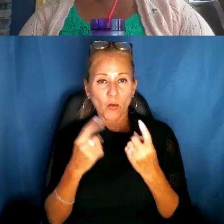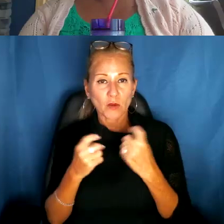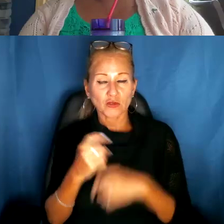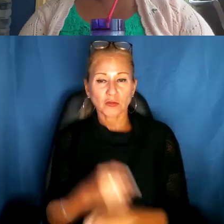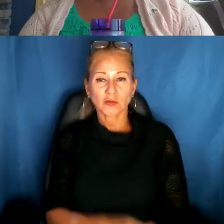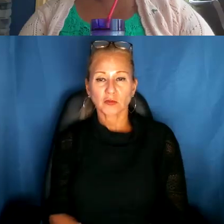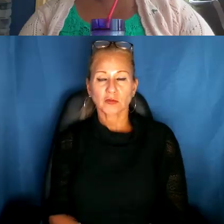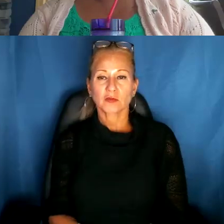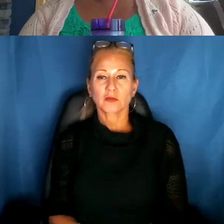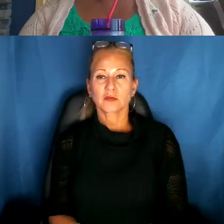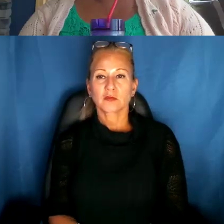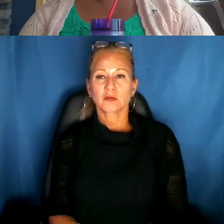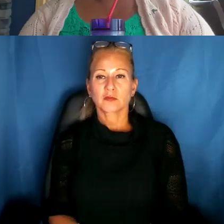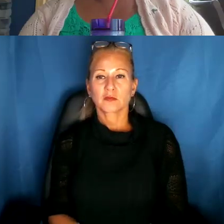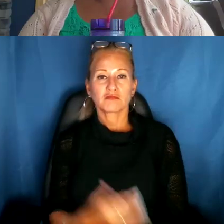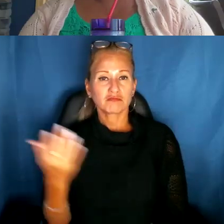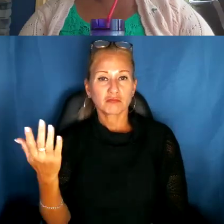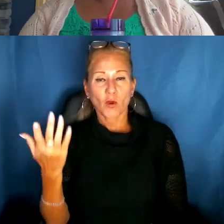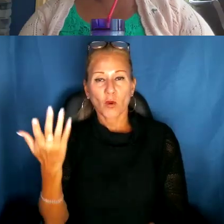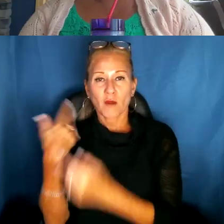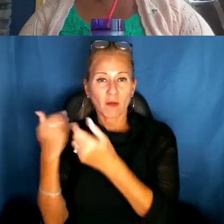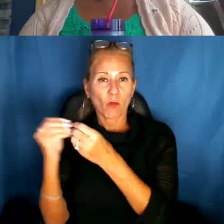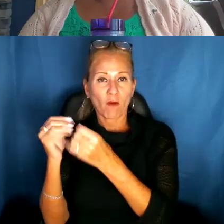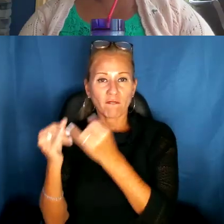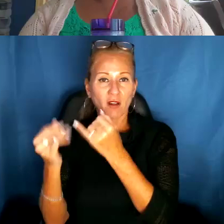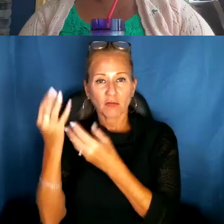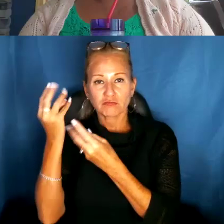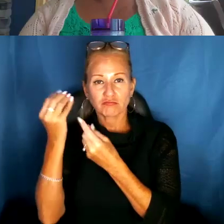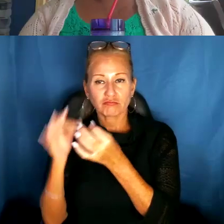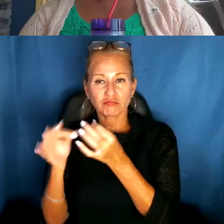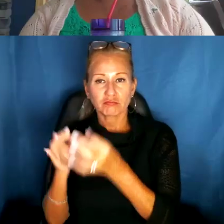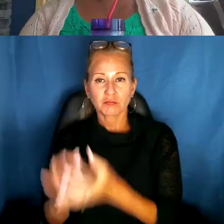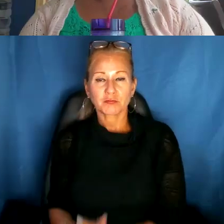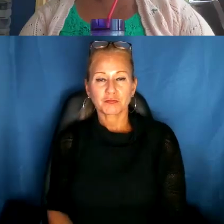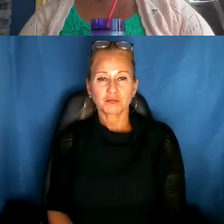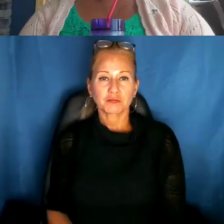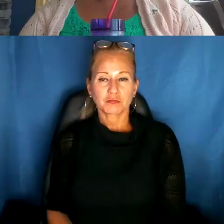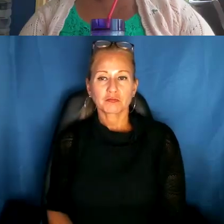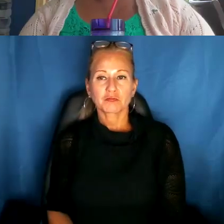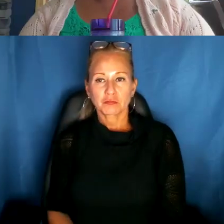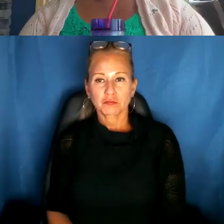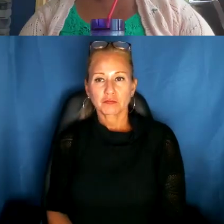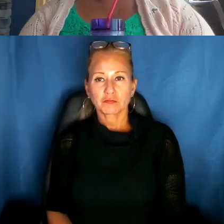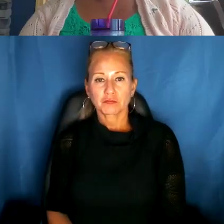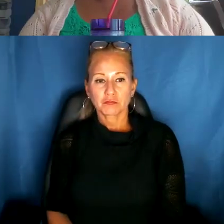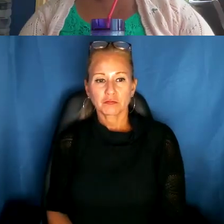or Erica or Jennifer, if you have any kind of final thoughts, no worries if not, but.